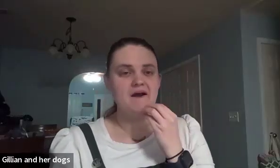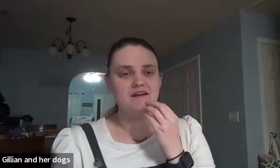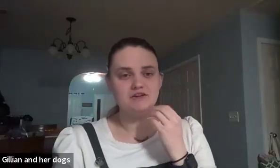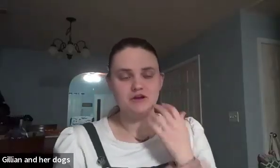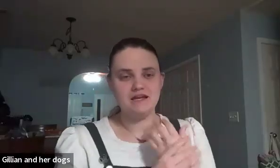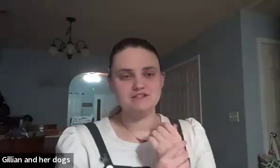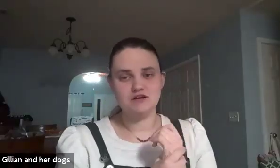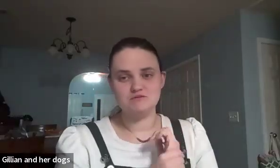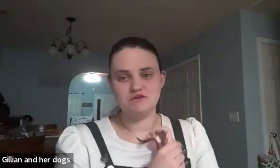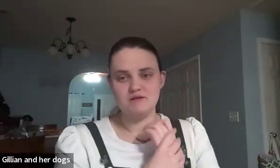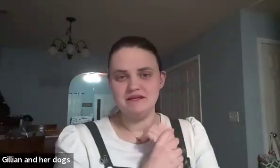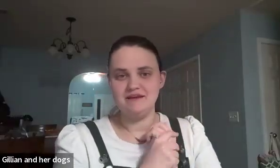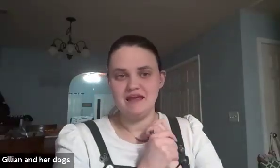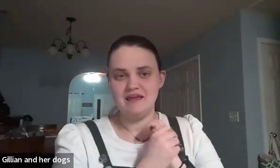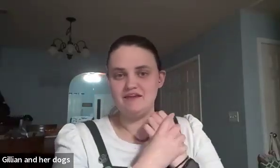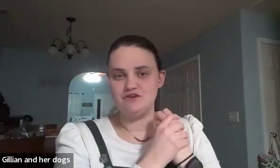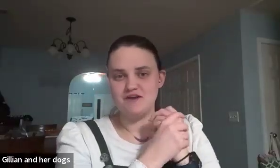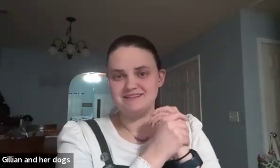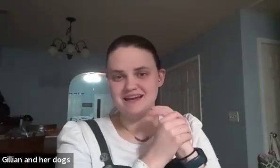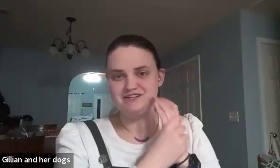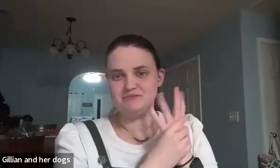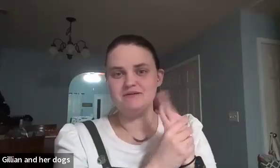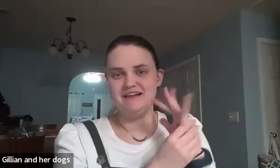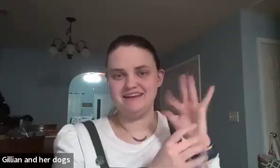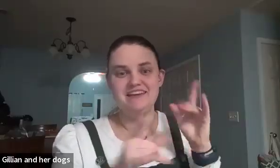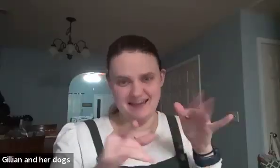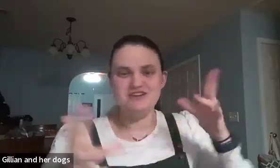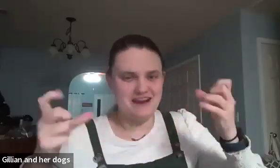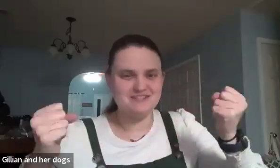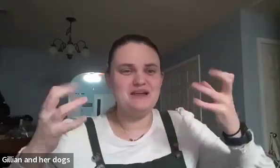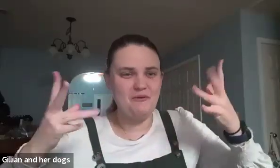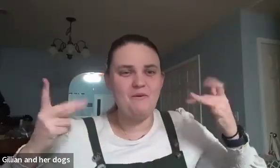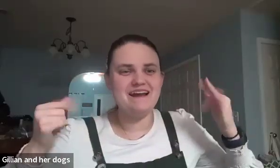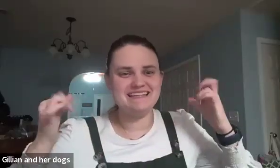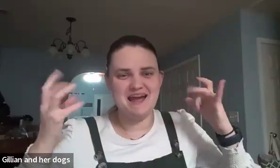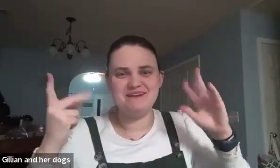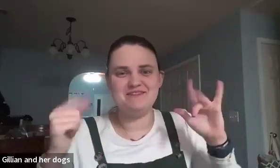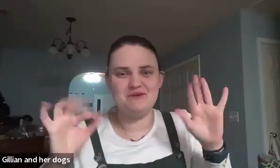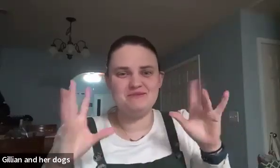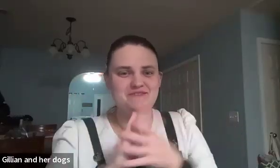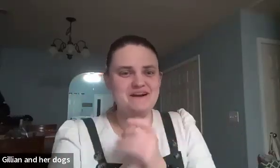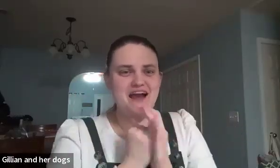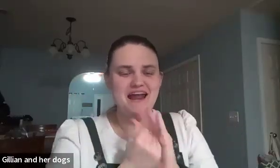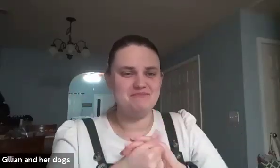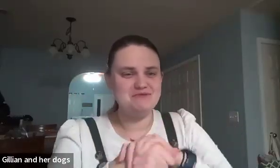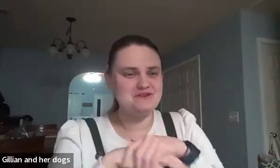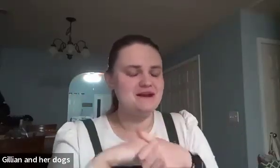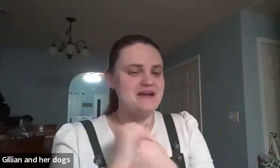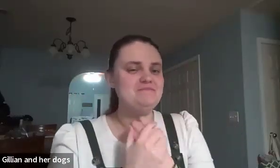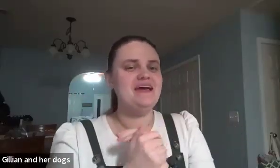I know your hands are also probably, if you've not signed, you're probably like, yeah, your hands are like, what is happening? They're probably very not happy with you right now.